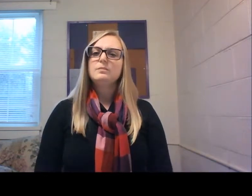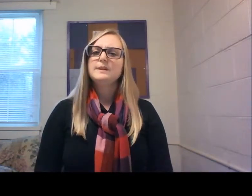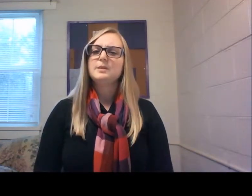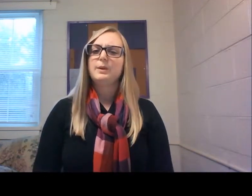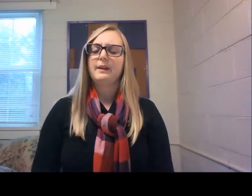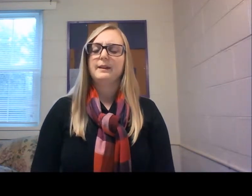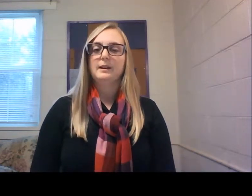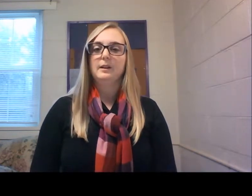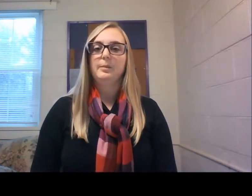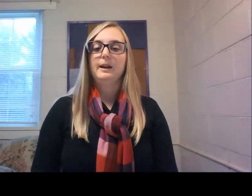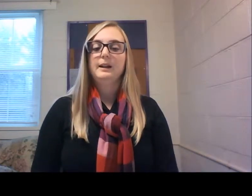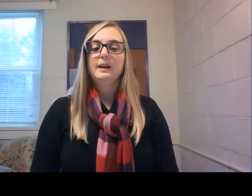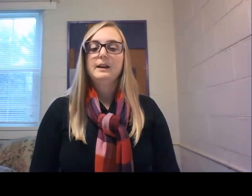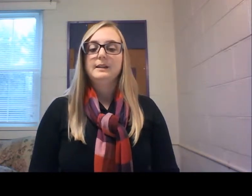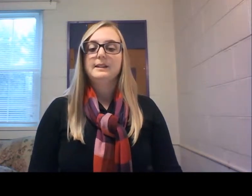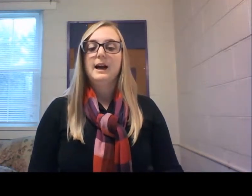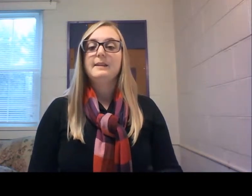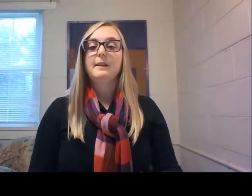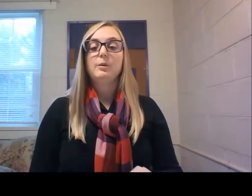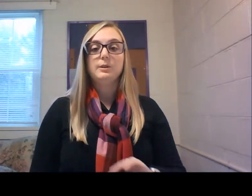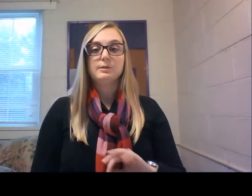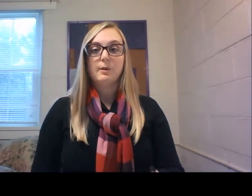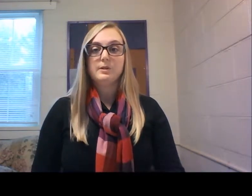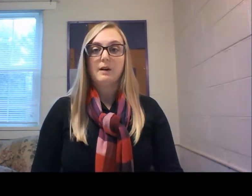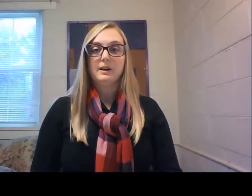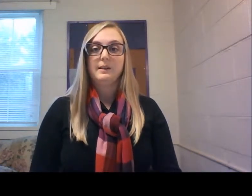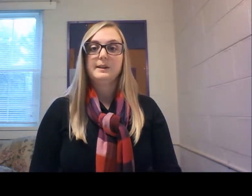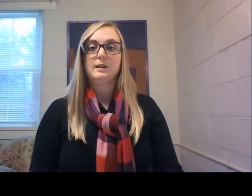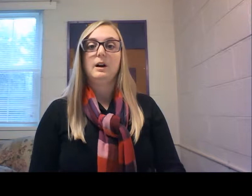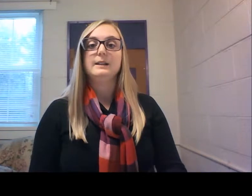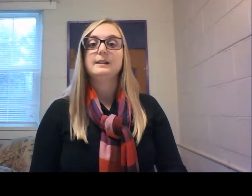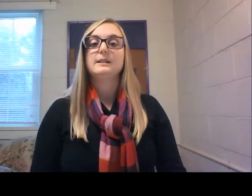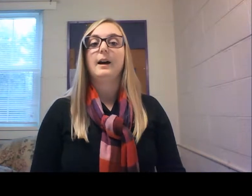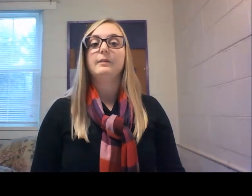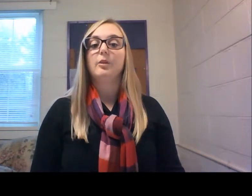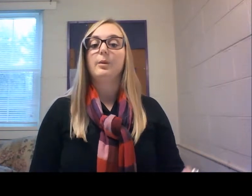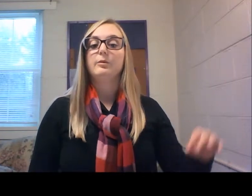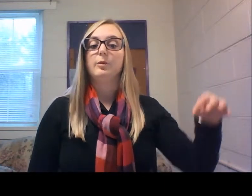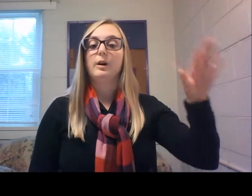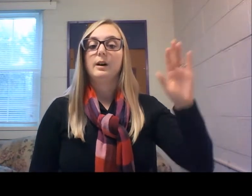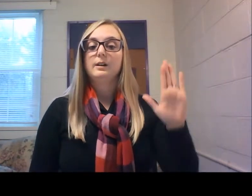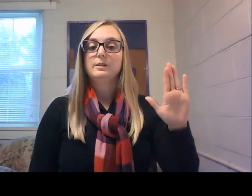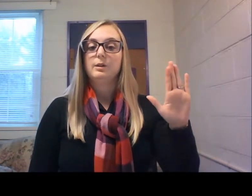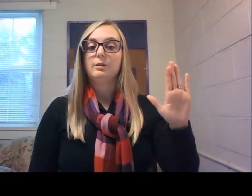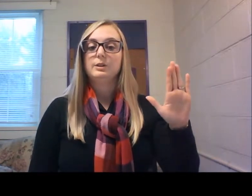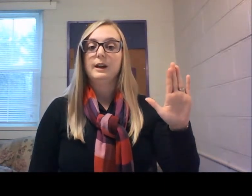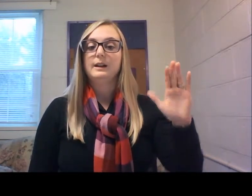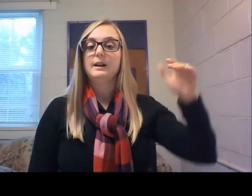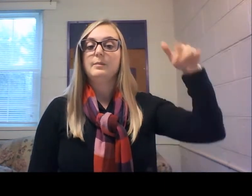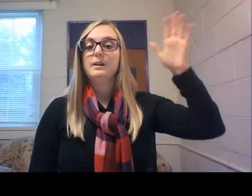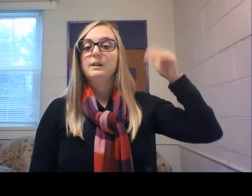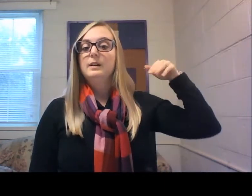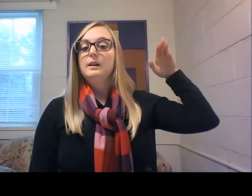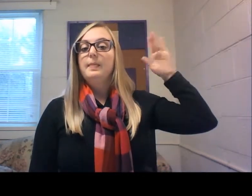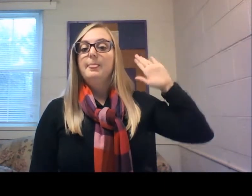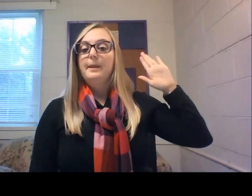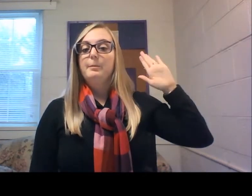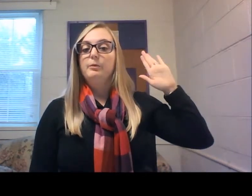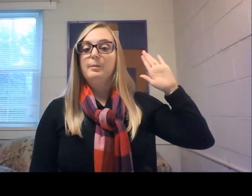So let's break that down a little bit. The sign that they will use most often in this song is the sign for before. So you hold your hand up and move it